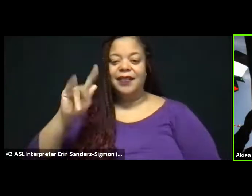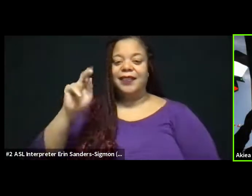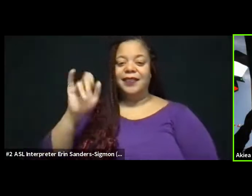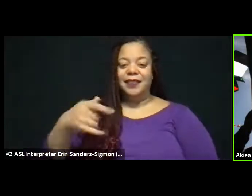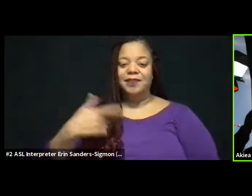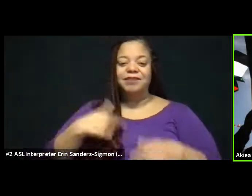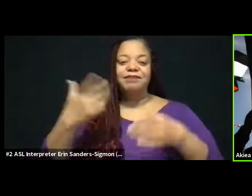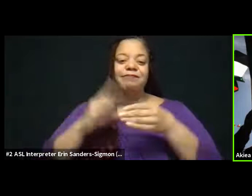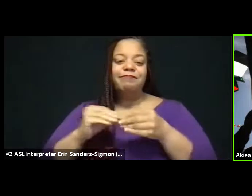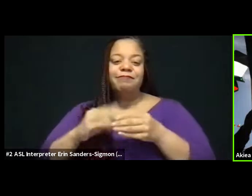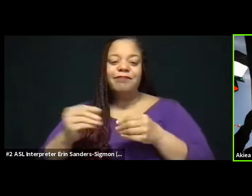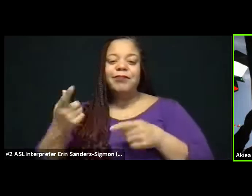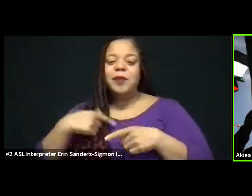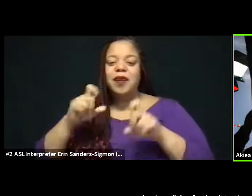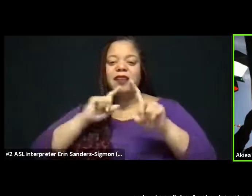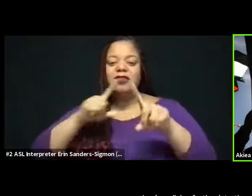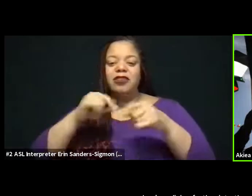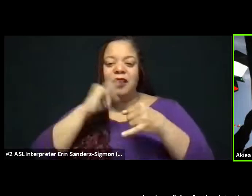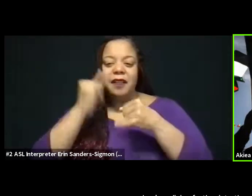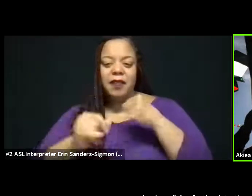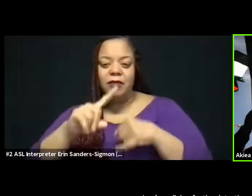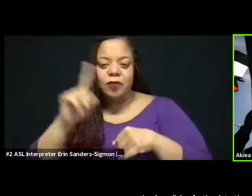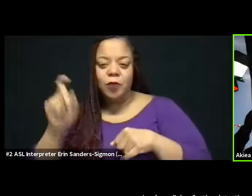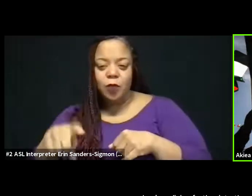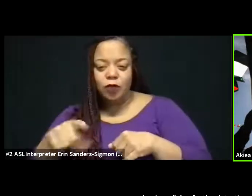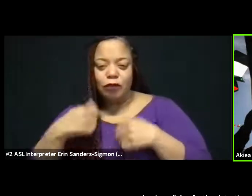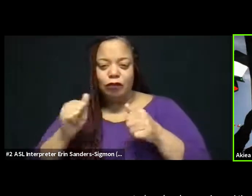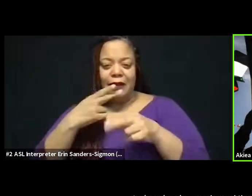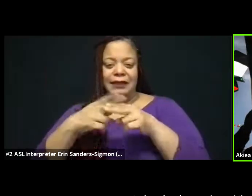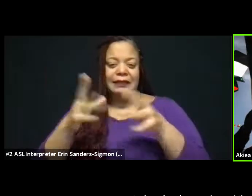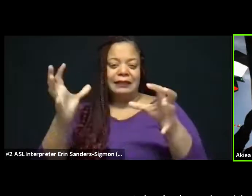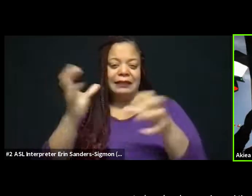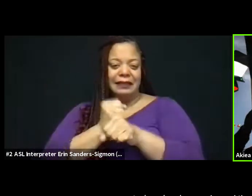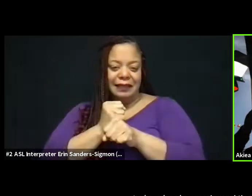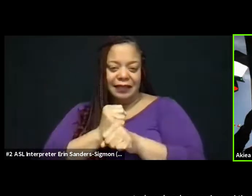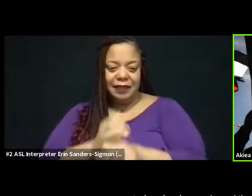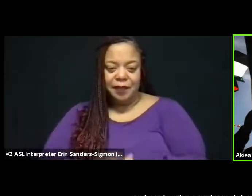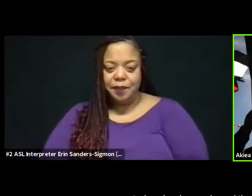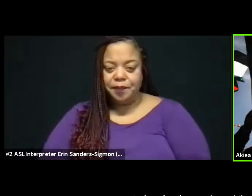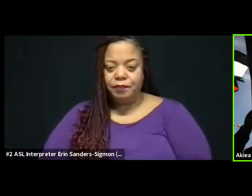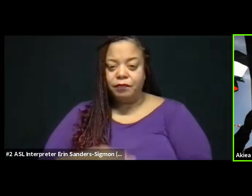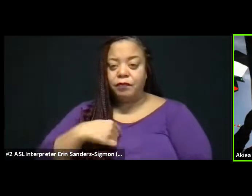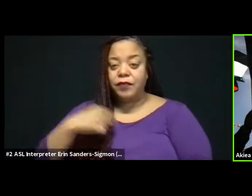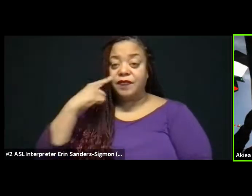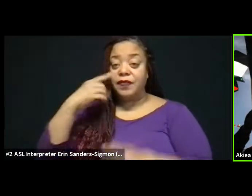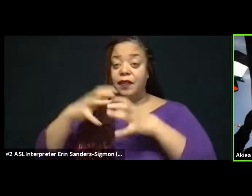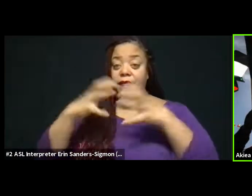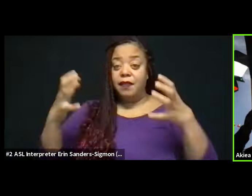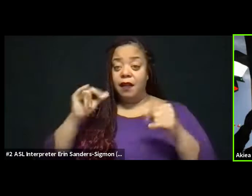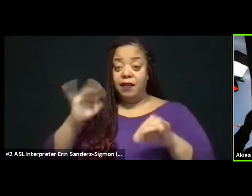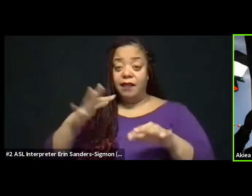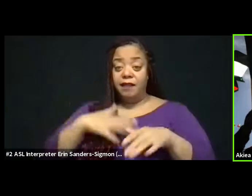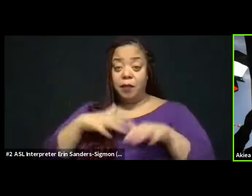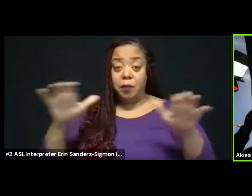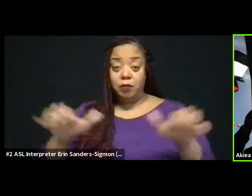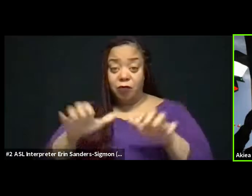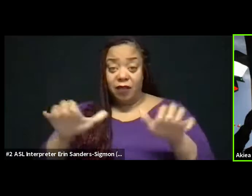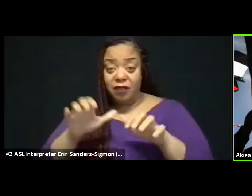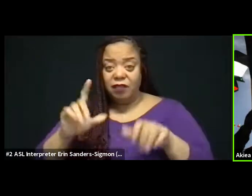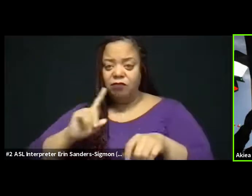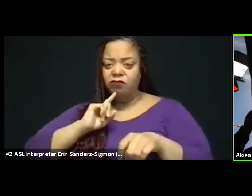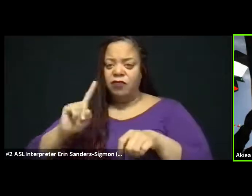I think a lot of my practice is really around wondering. And